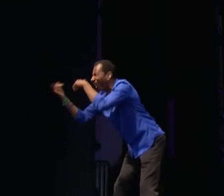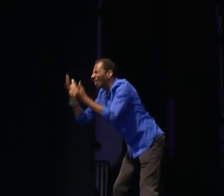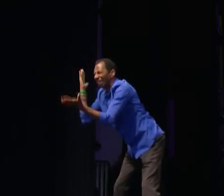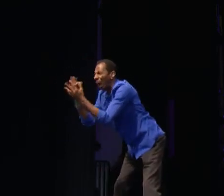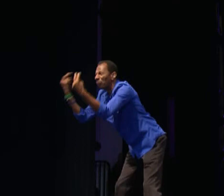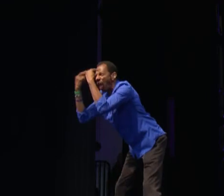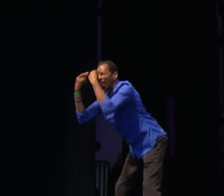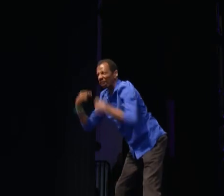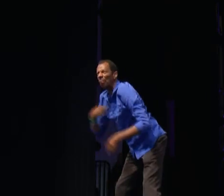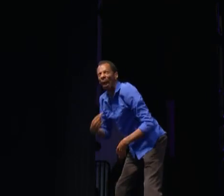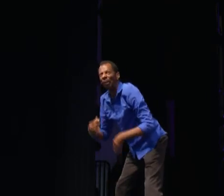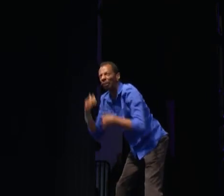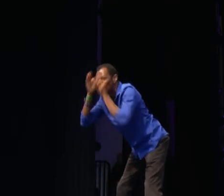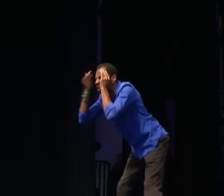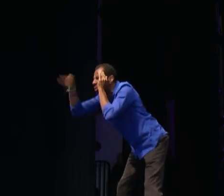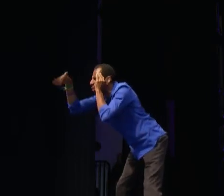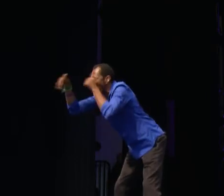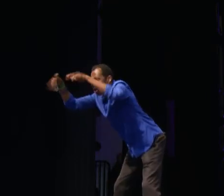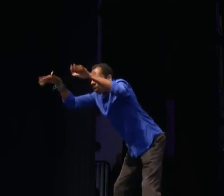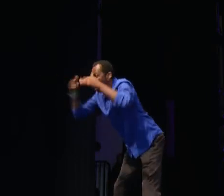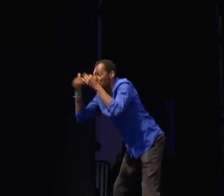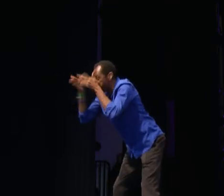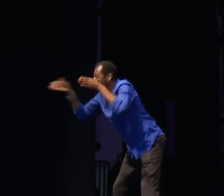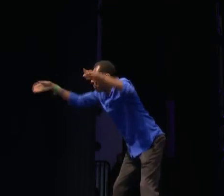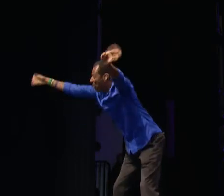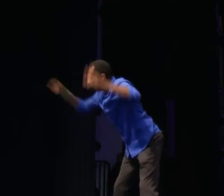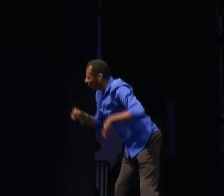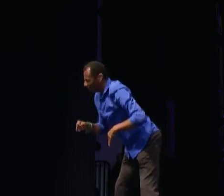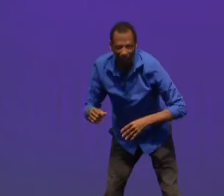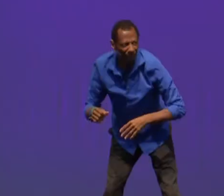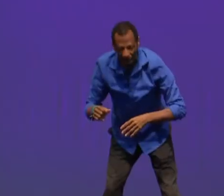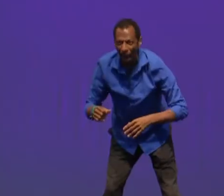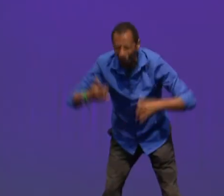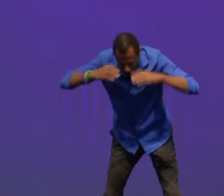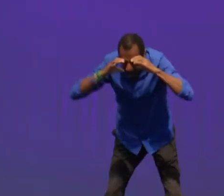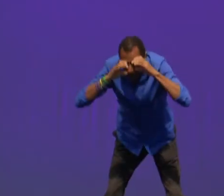there. I'm like, hey, fish, don't pay so much attention to me.